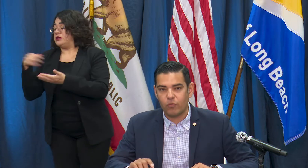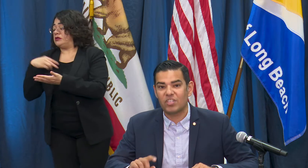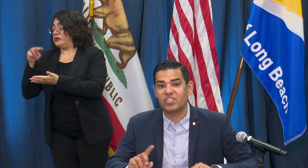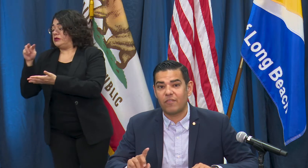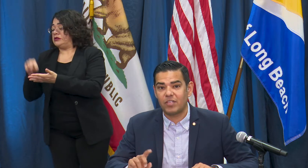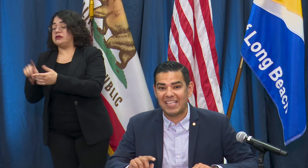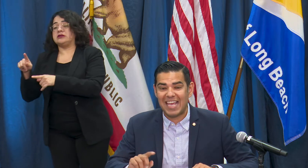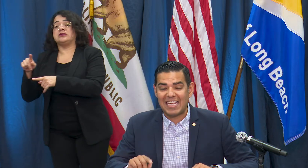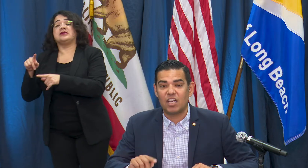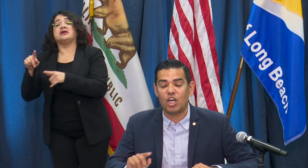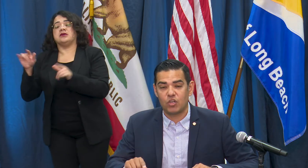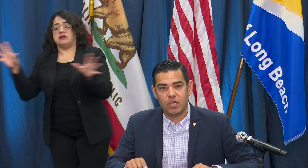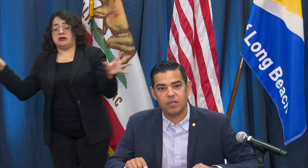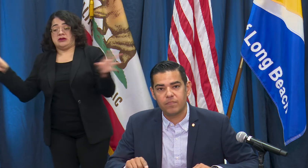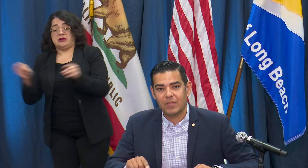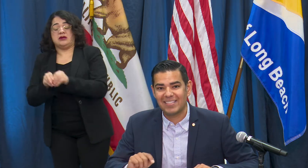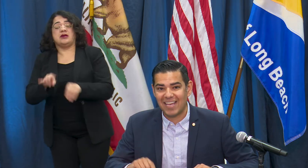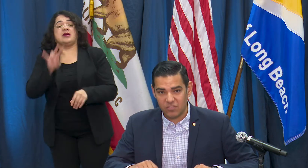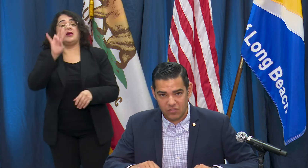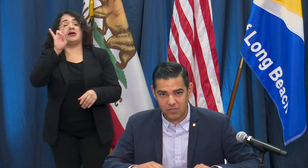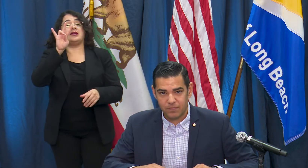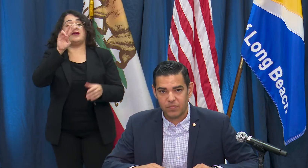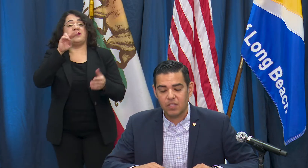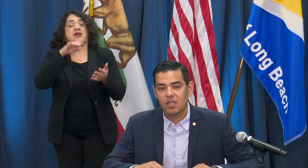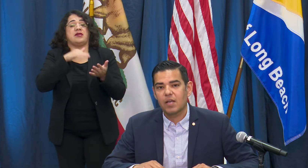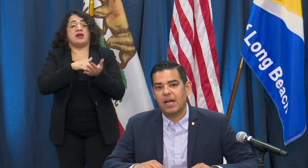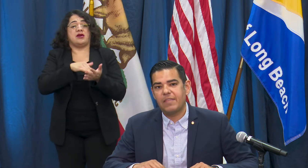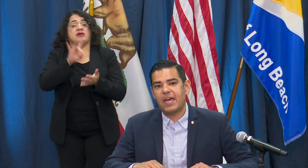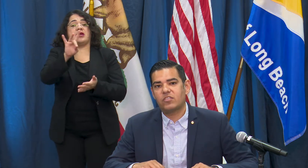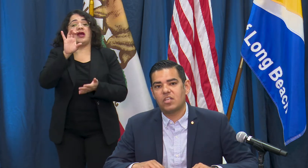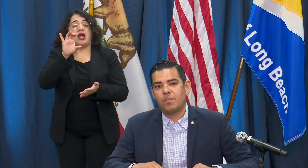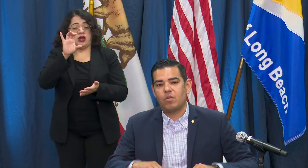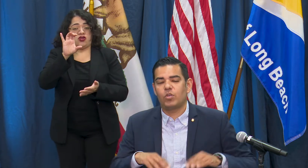done over 7,800